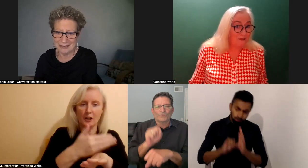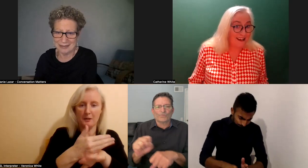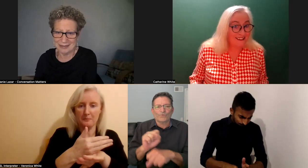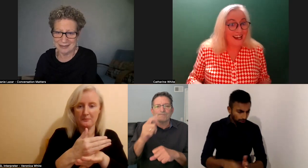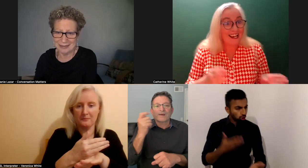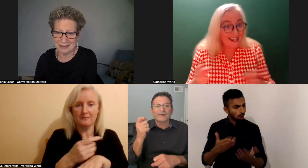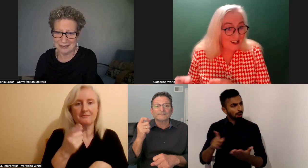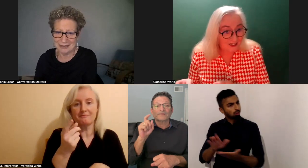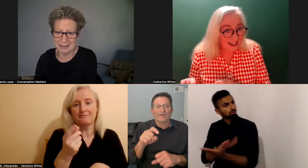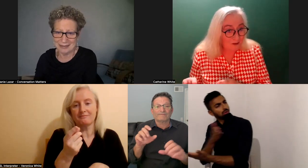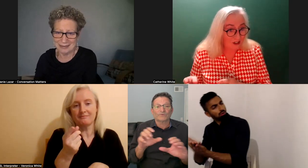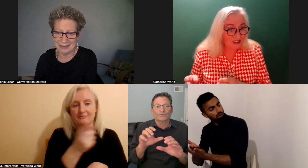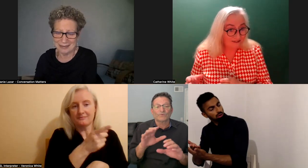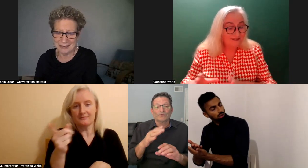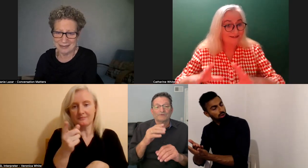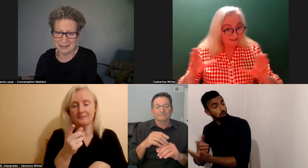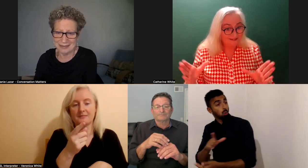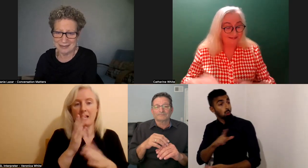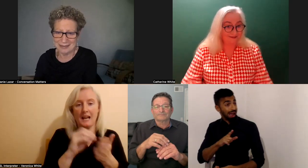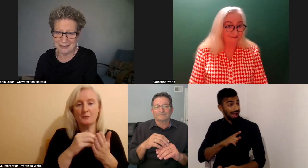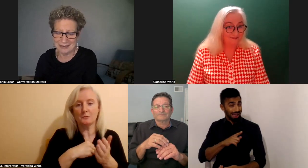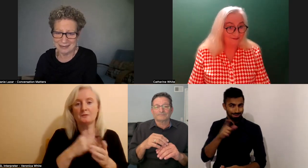do their best in another language.